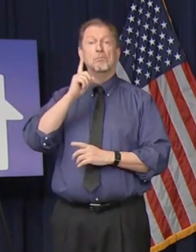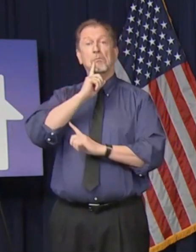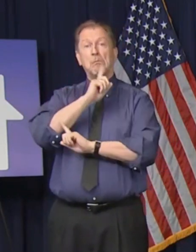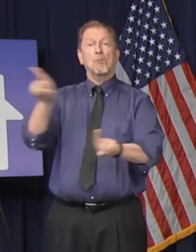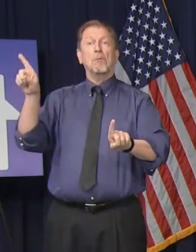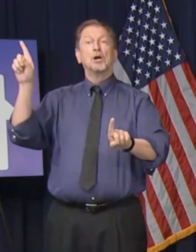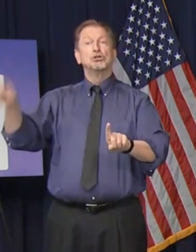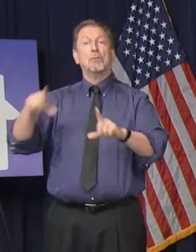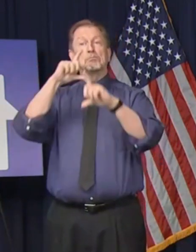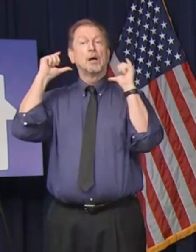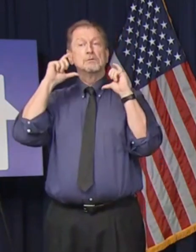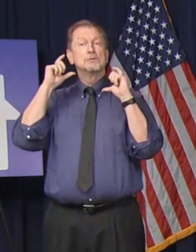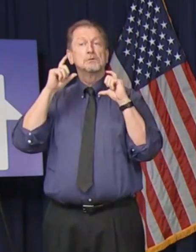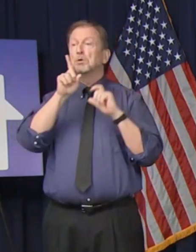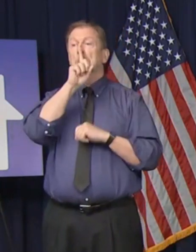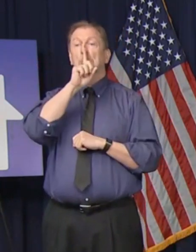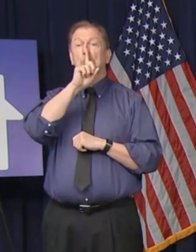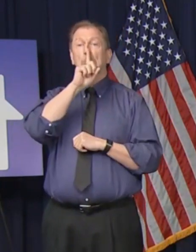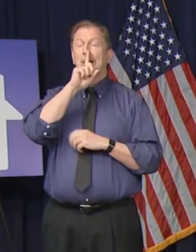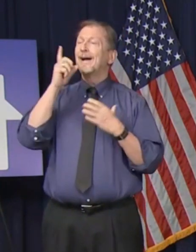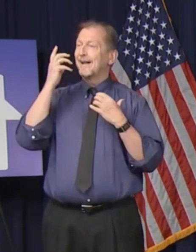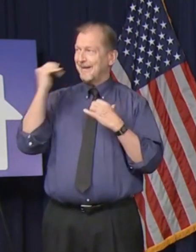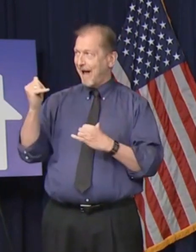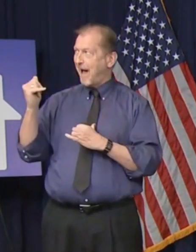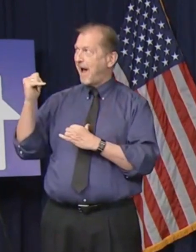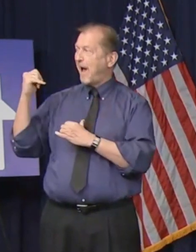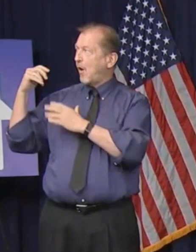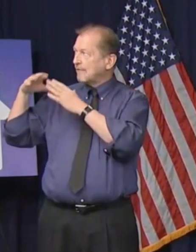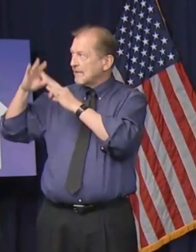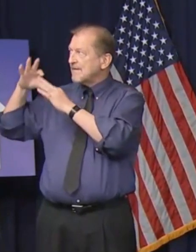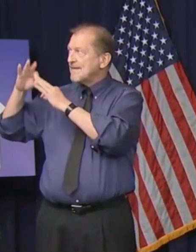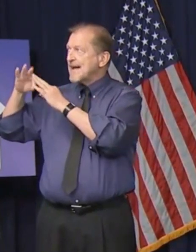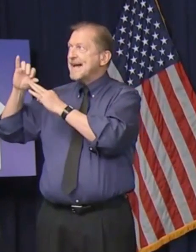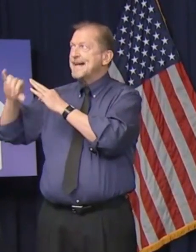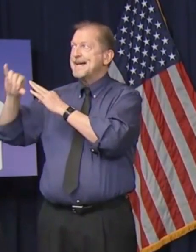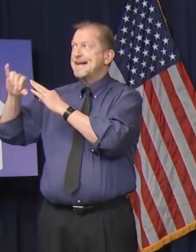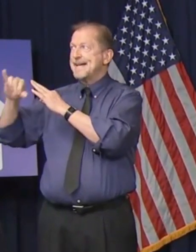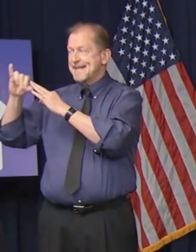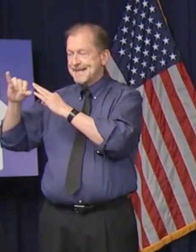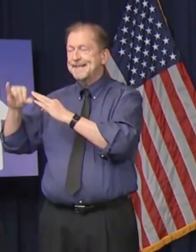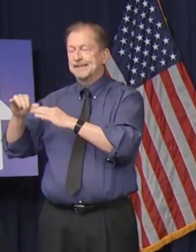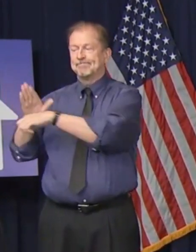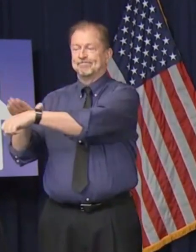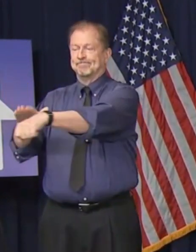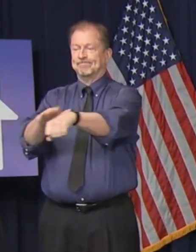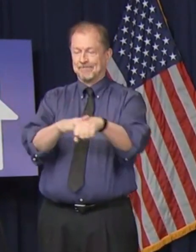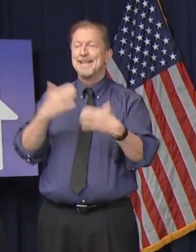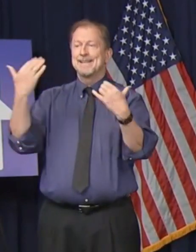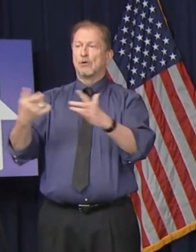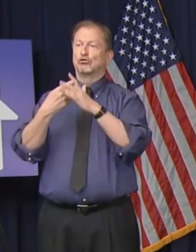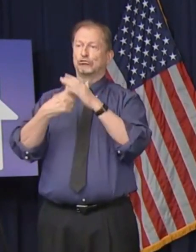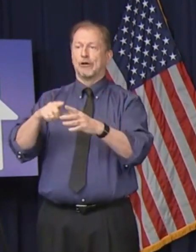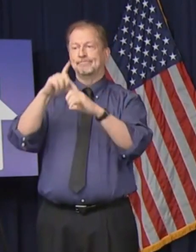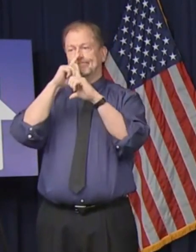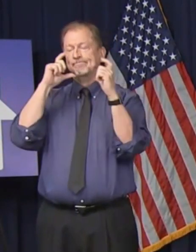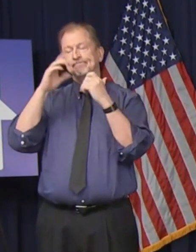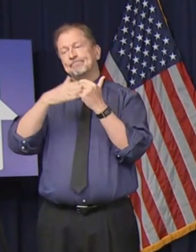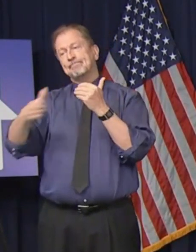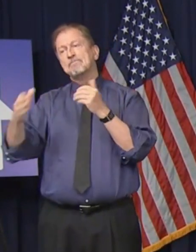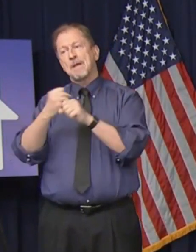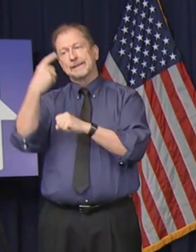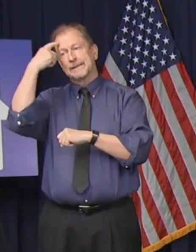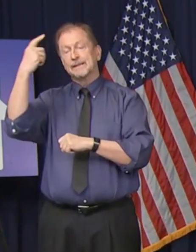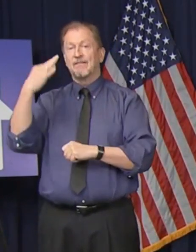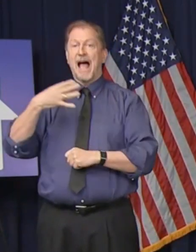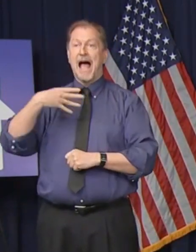that. Now, that's pretty common understanding among the epidemiologists and others that, you know what, it makes sense if you're going to